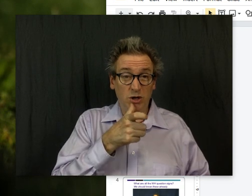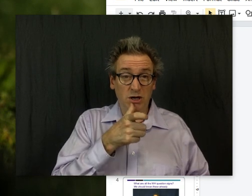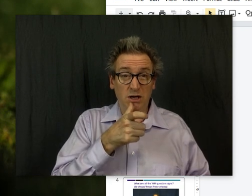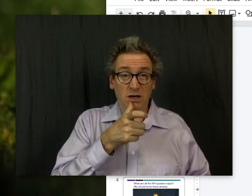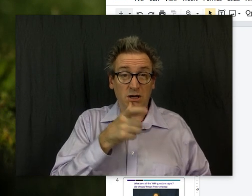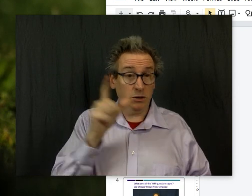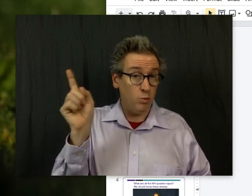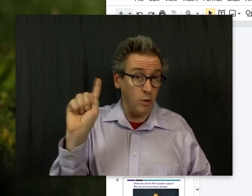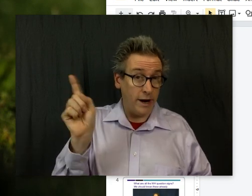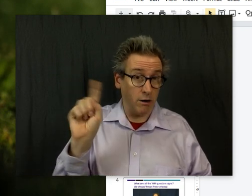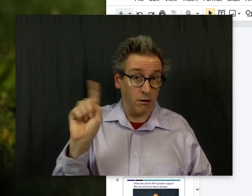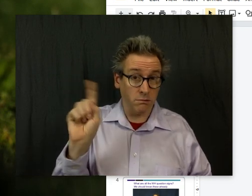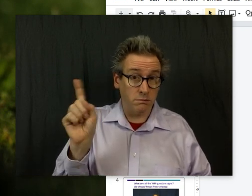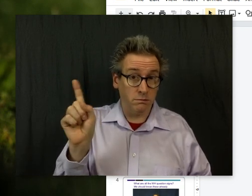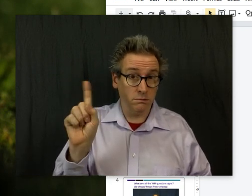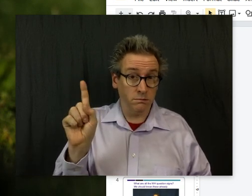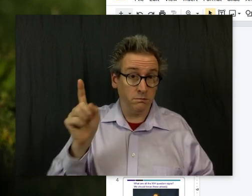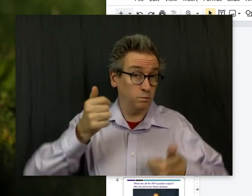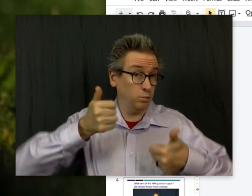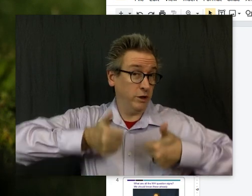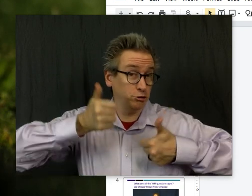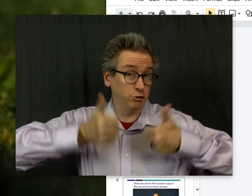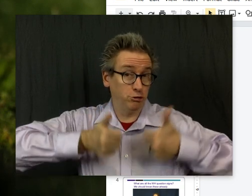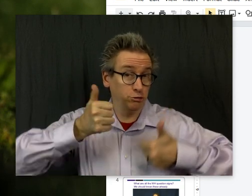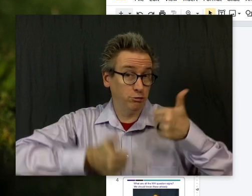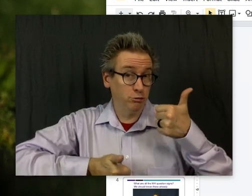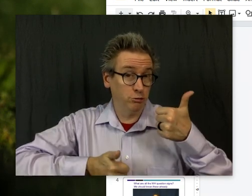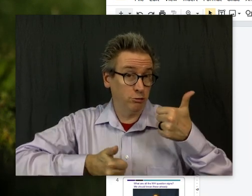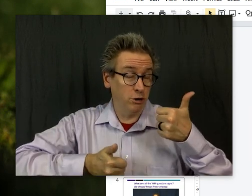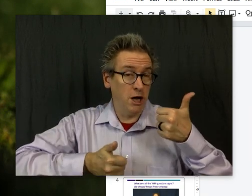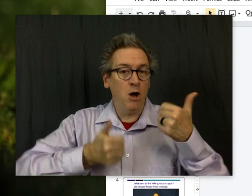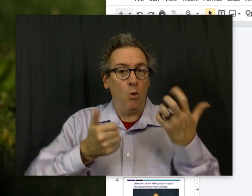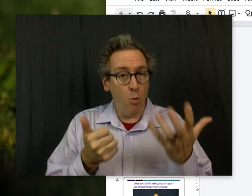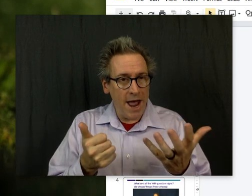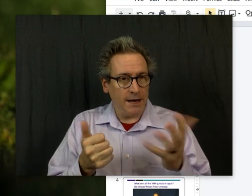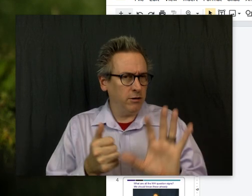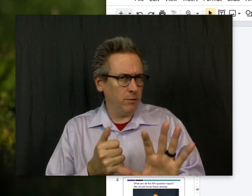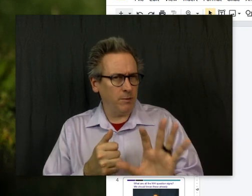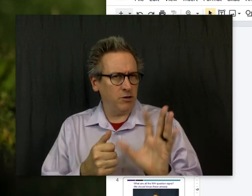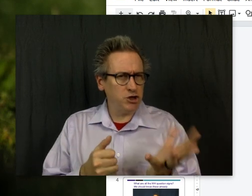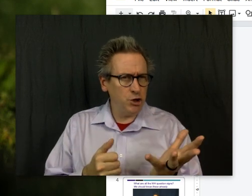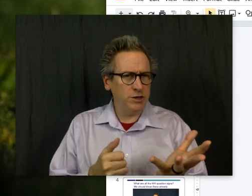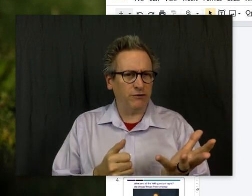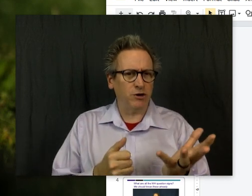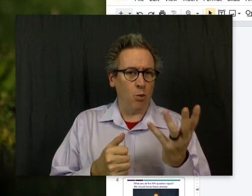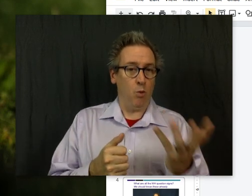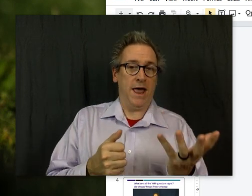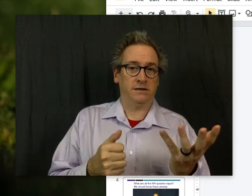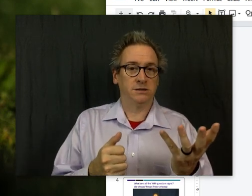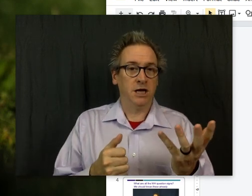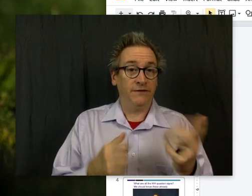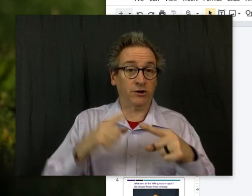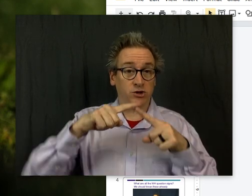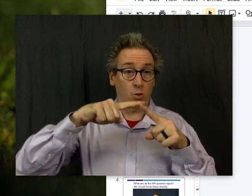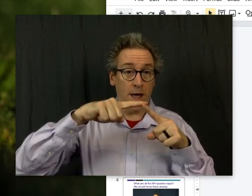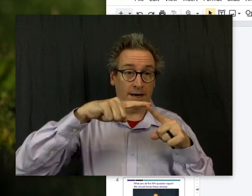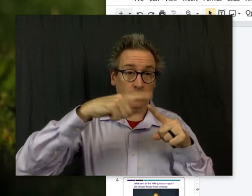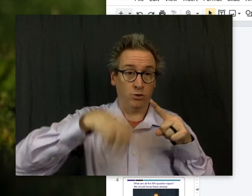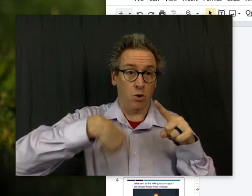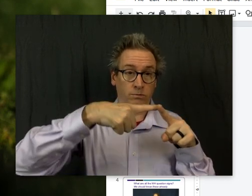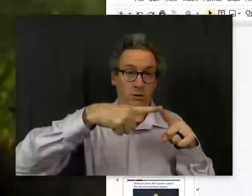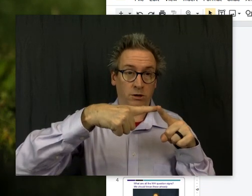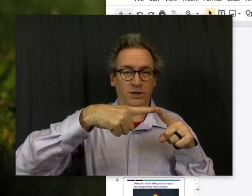who, where, which, when. Remember, there are two different whens. There's